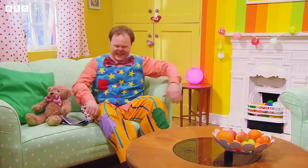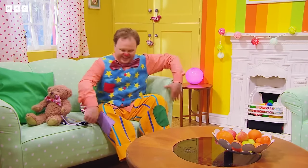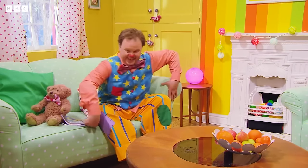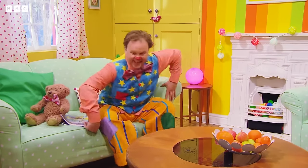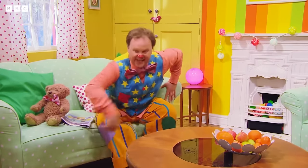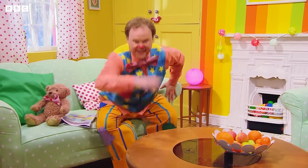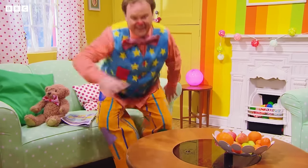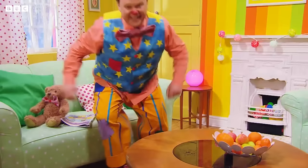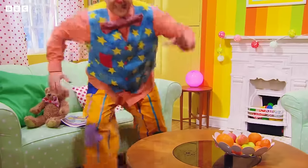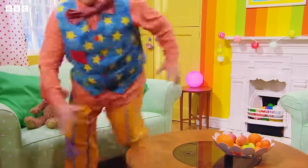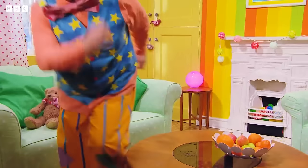wait.